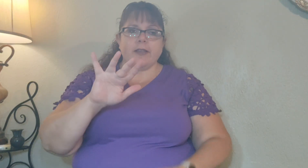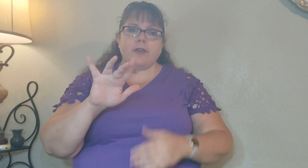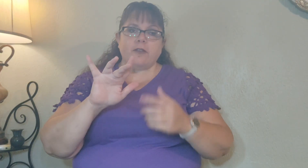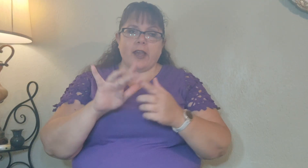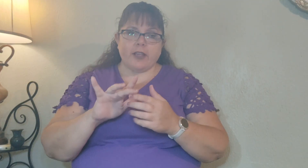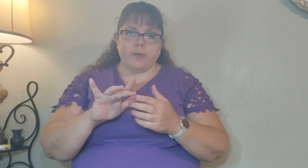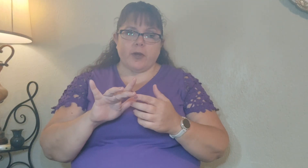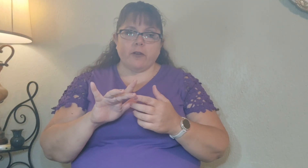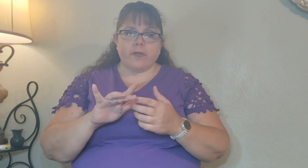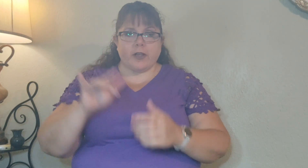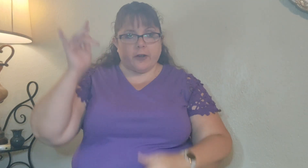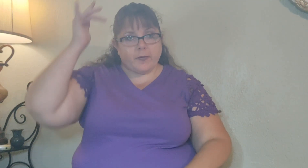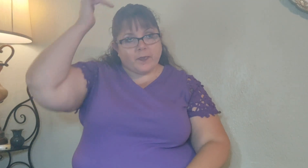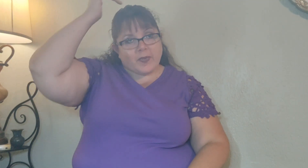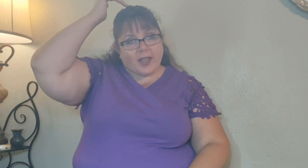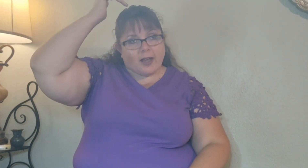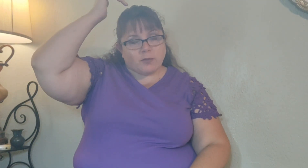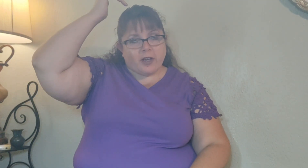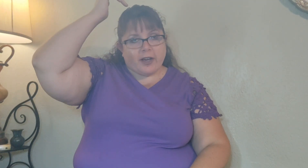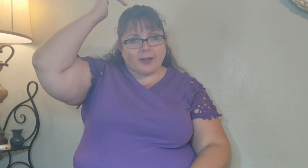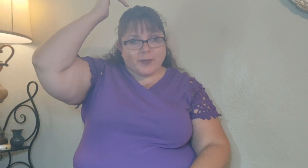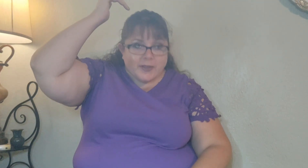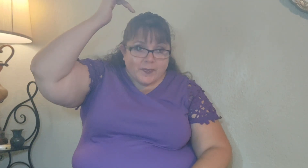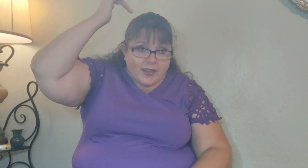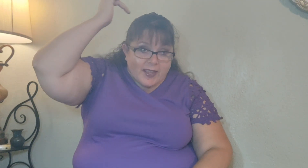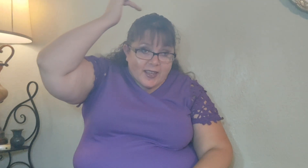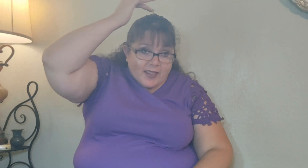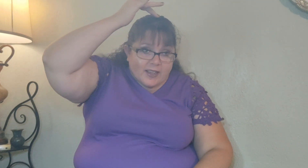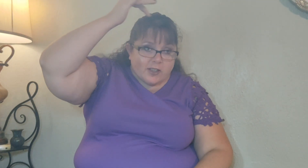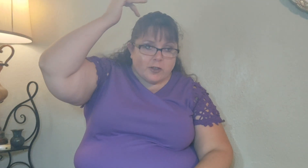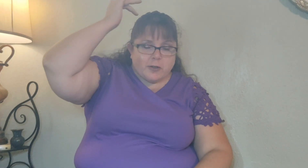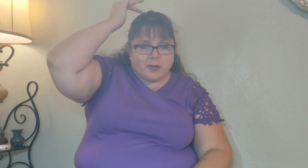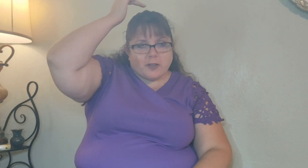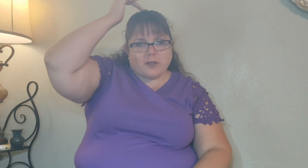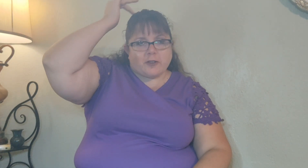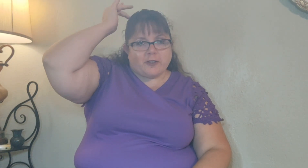you take your middle finger up top and then do a circle.